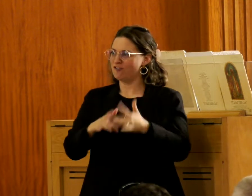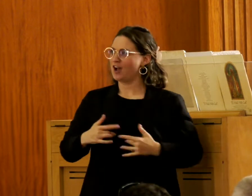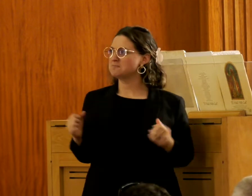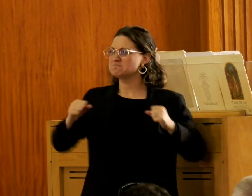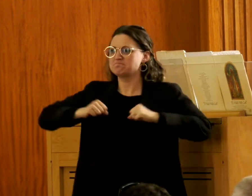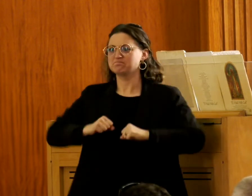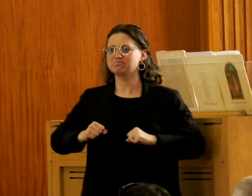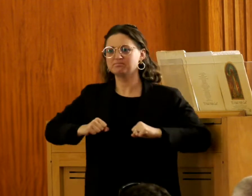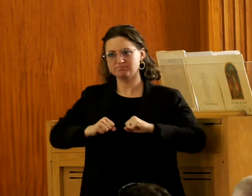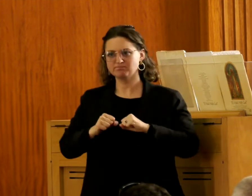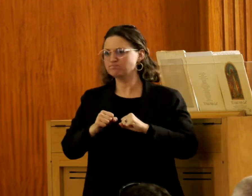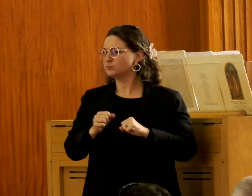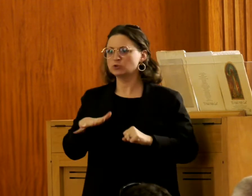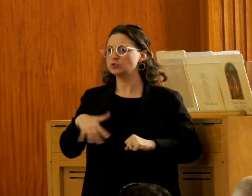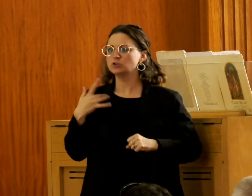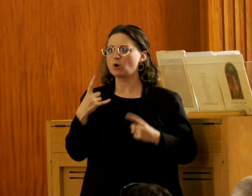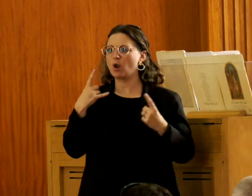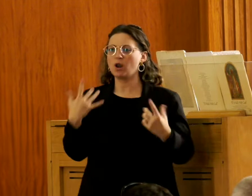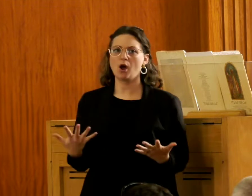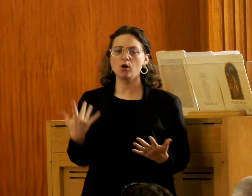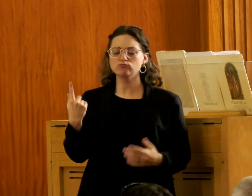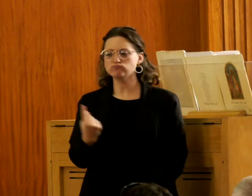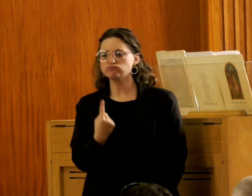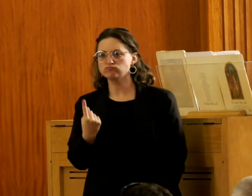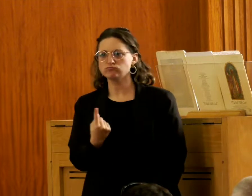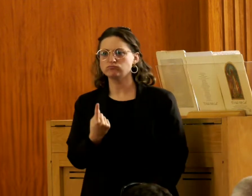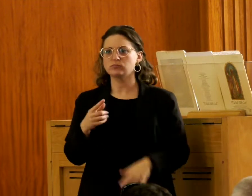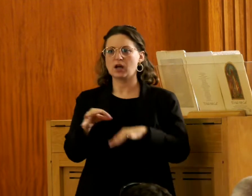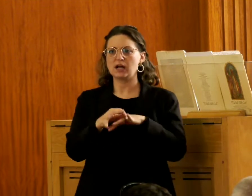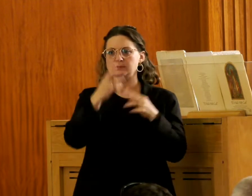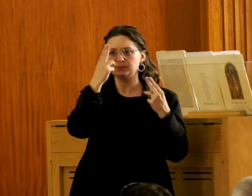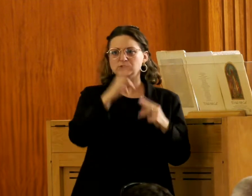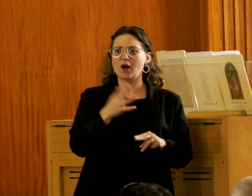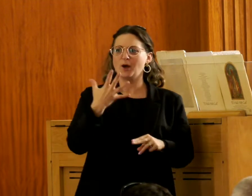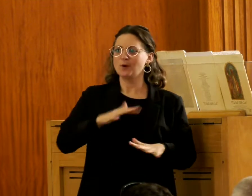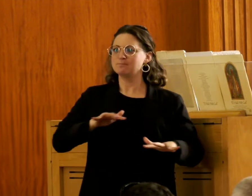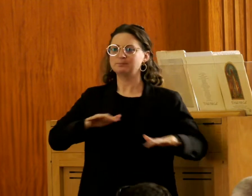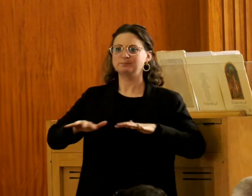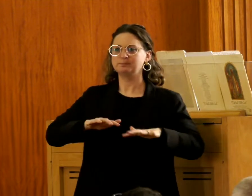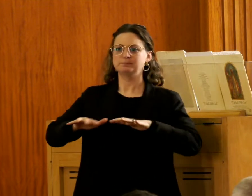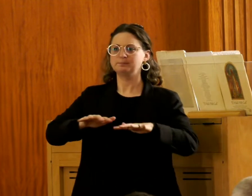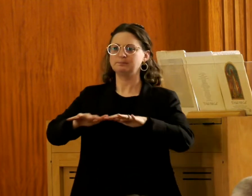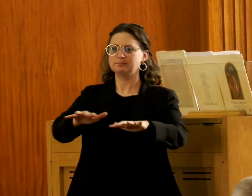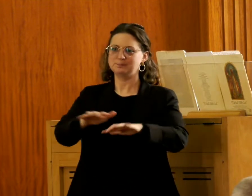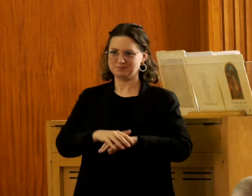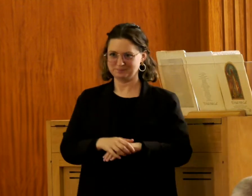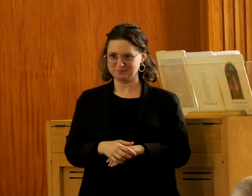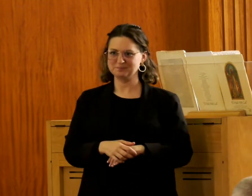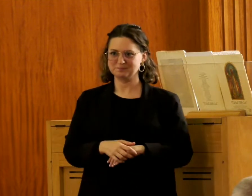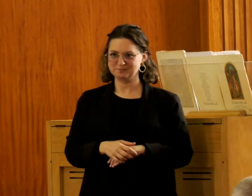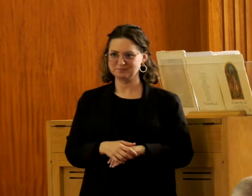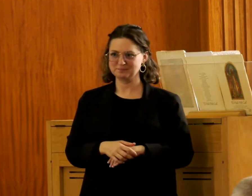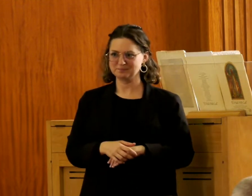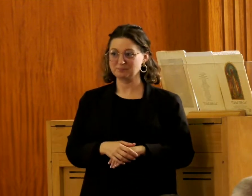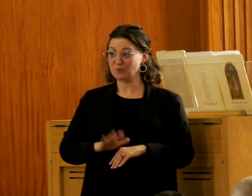helped combat loneliness after Lynn passed away in 2006. Of all the